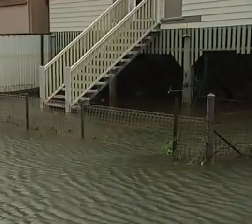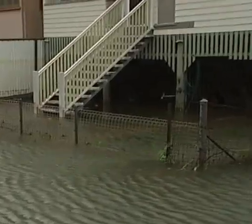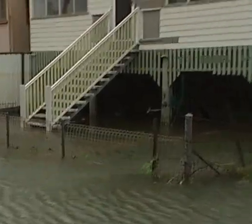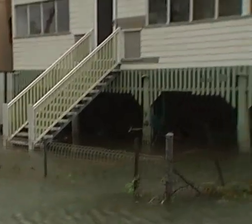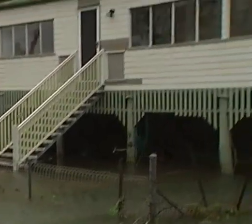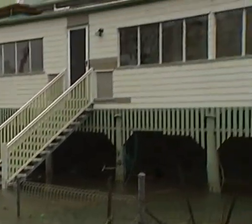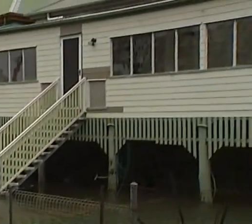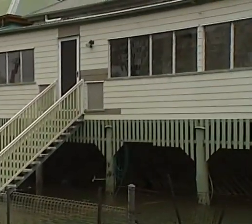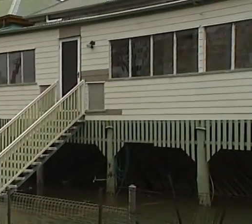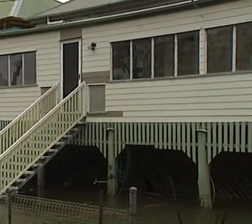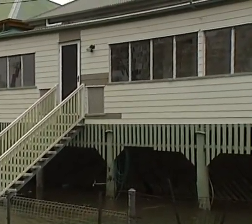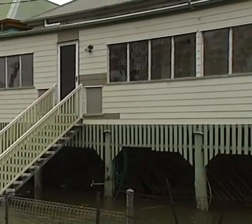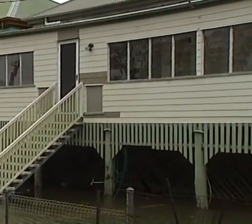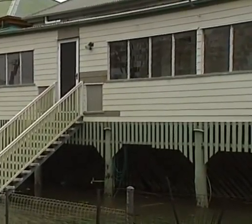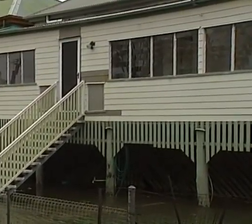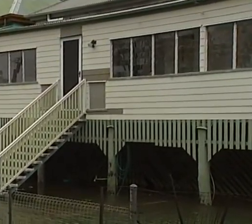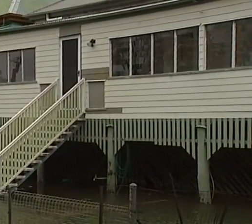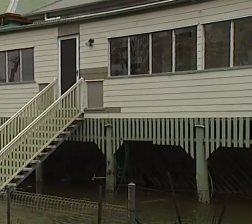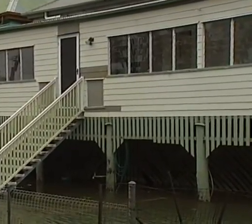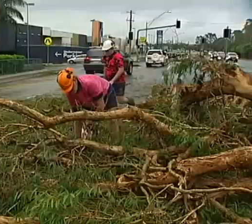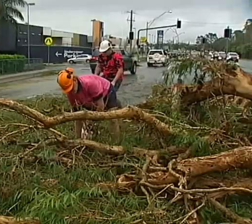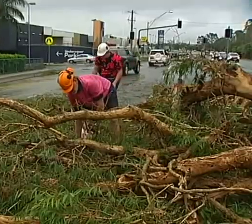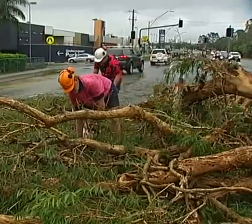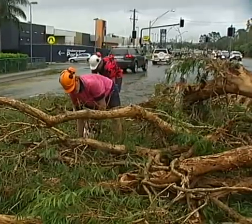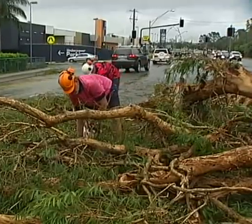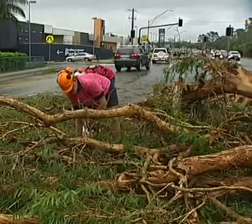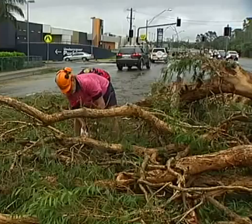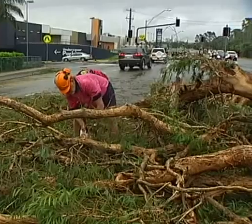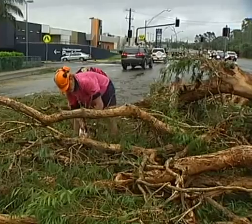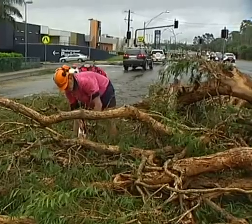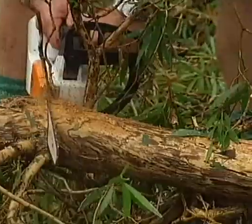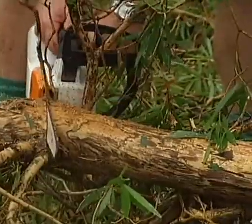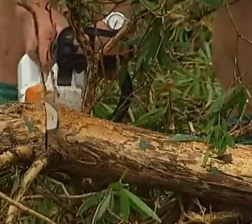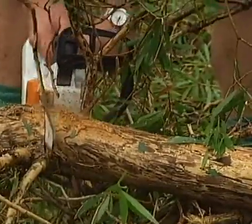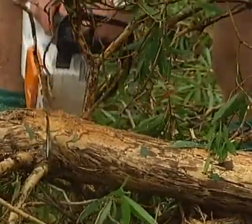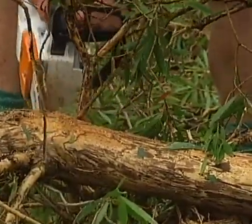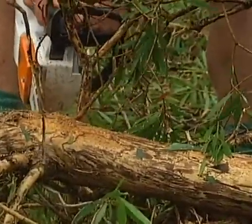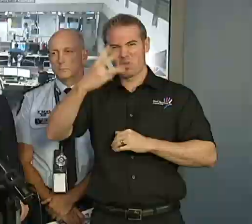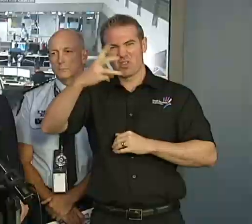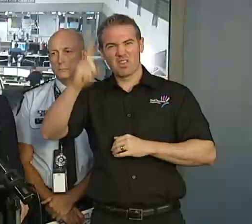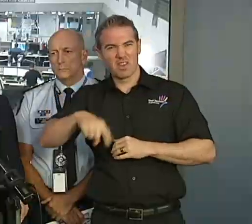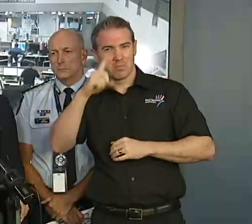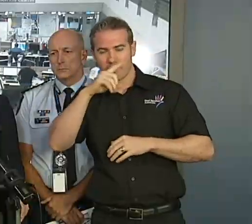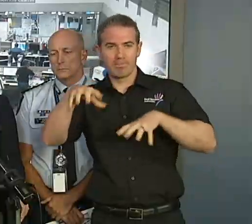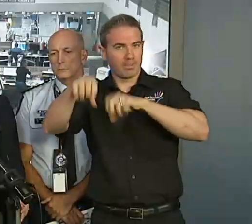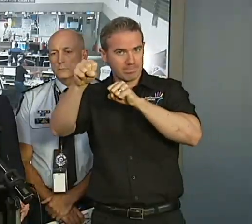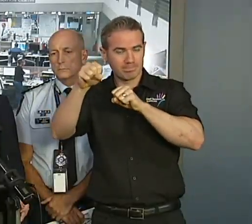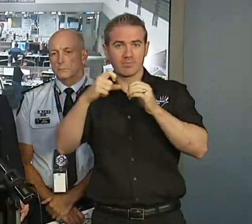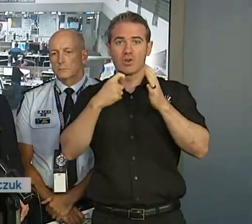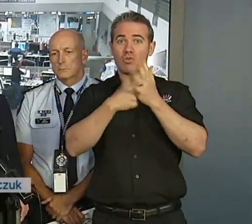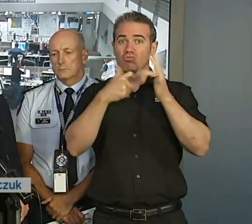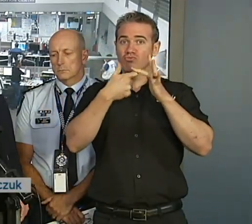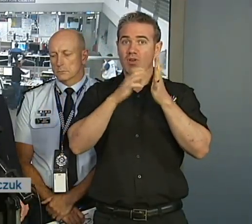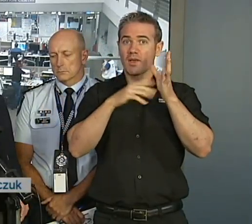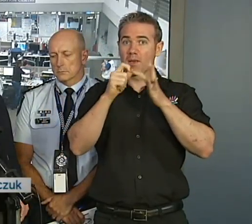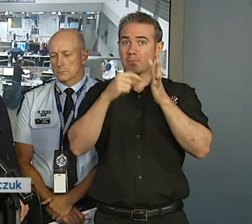Residents were told to hunker down in their own homes. Trees came down. The power went out. And in Rockhampton we already